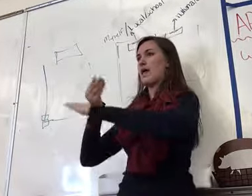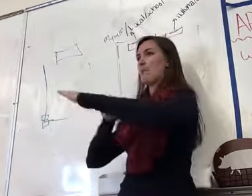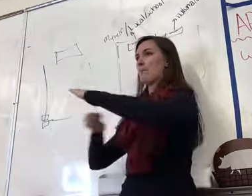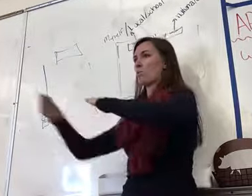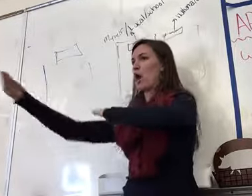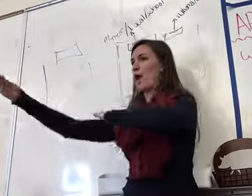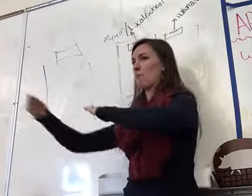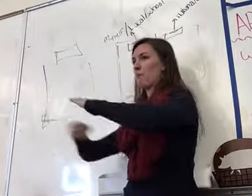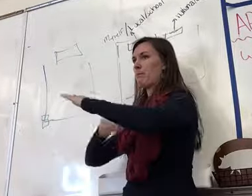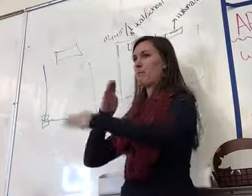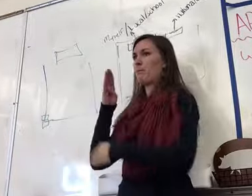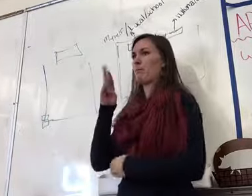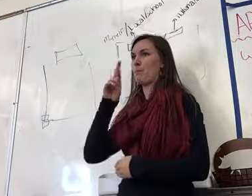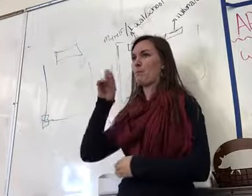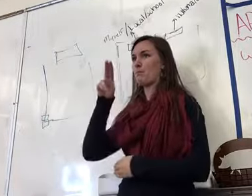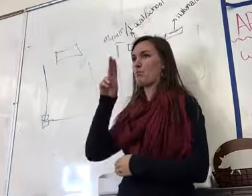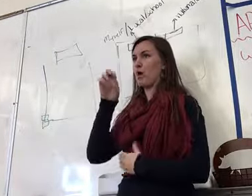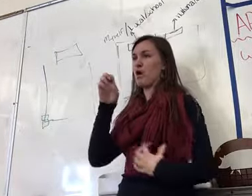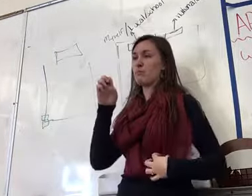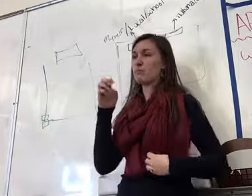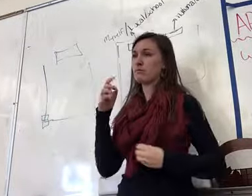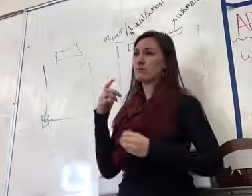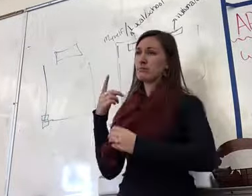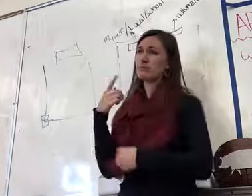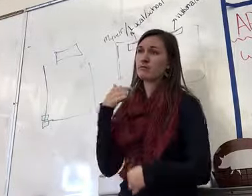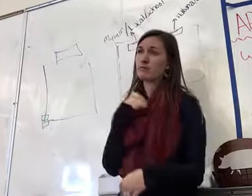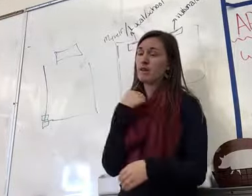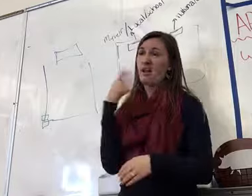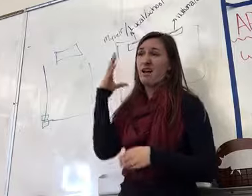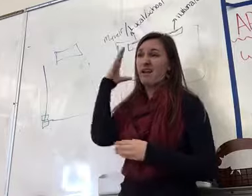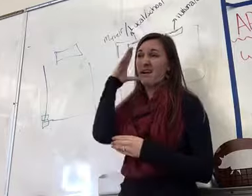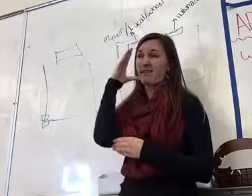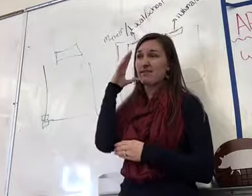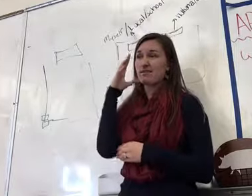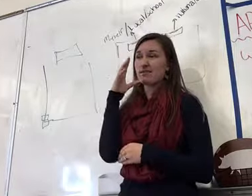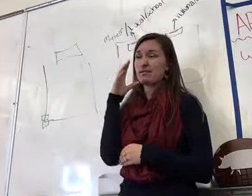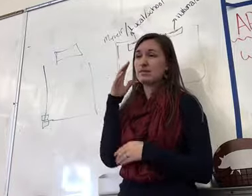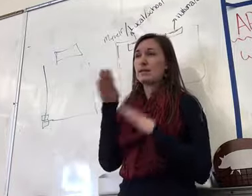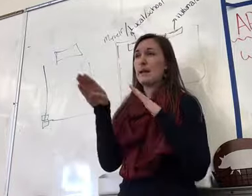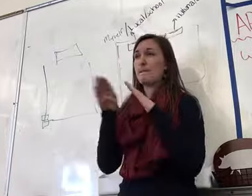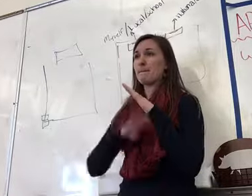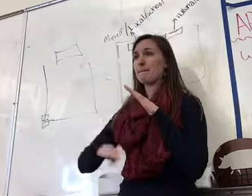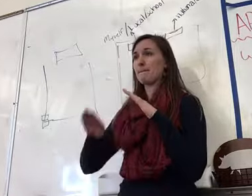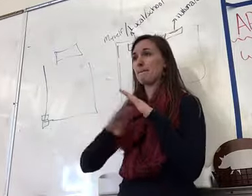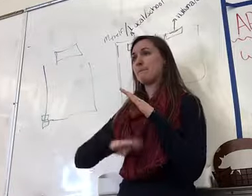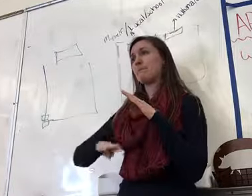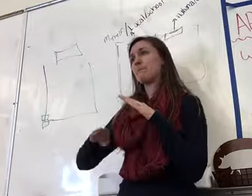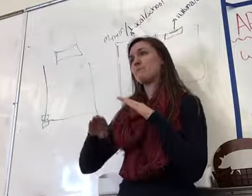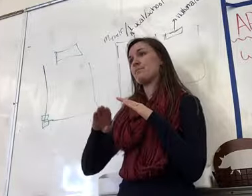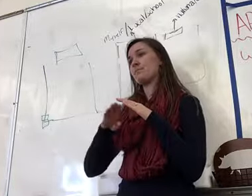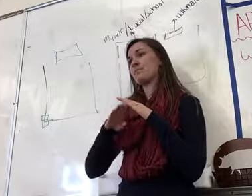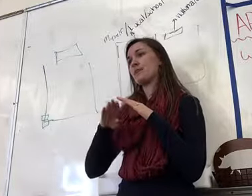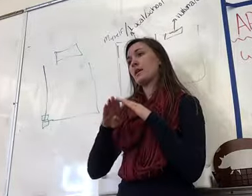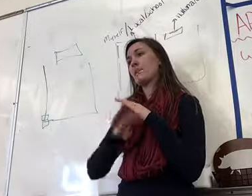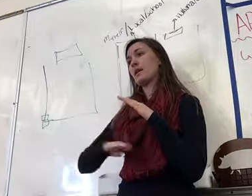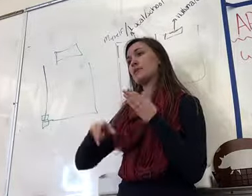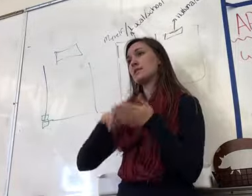guy got assassinated. That was an American diplomat. Basically what it does is it attempts to get America into the French Revolution.